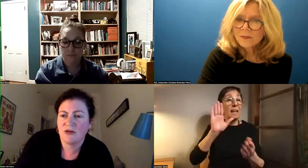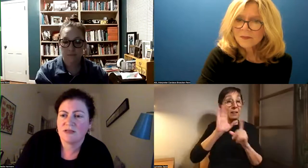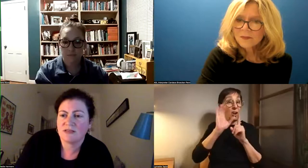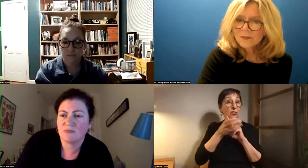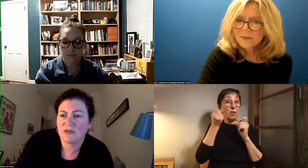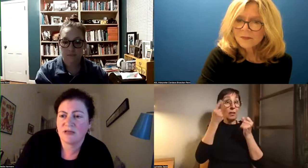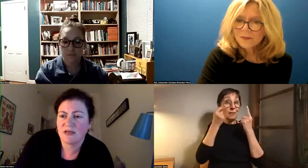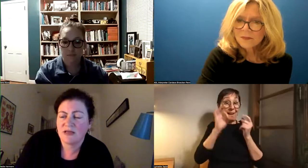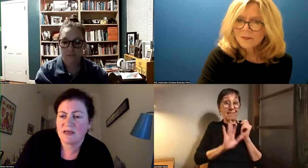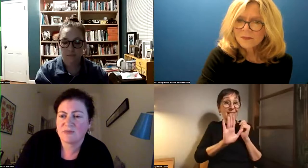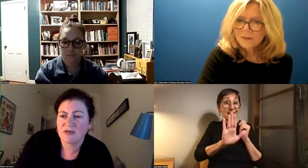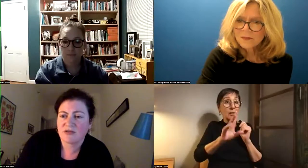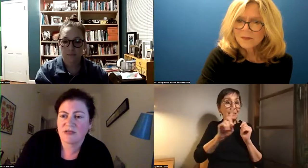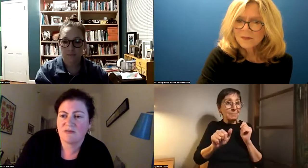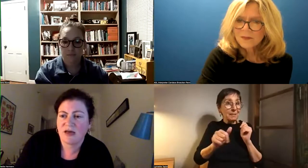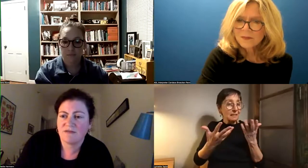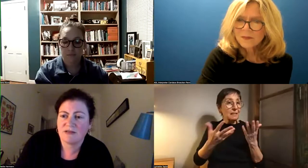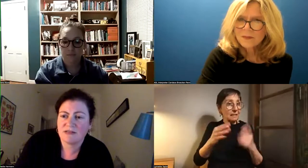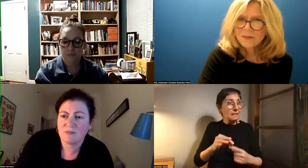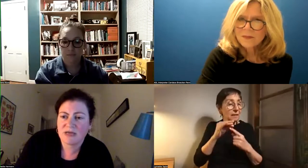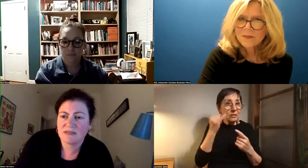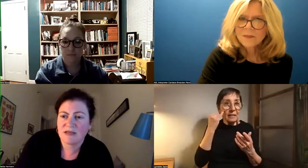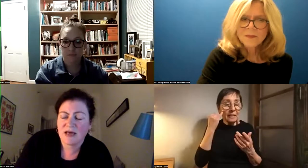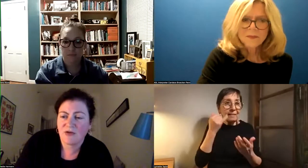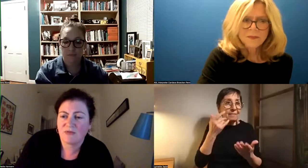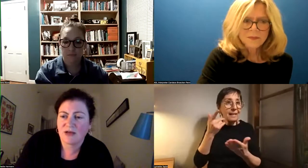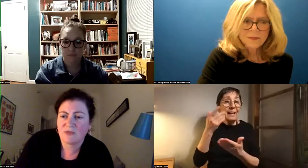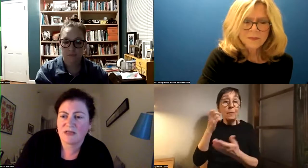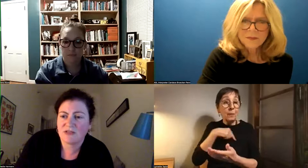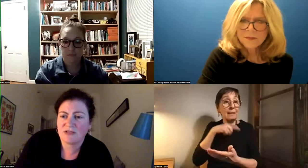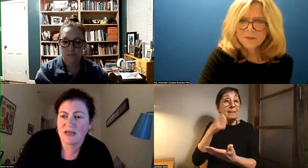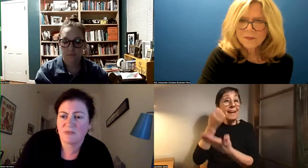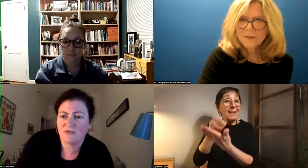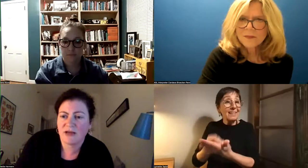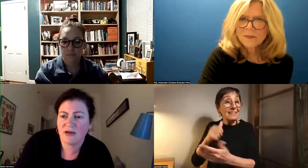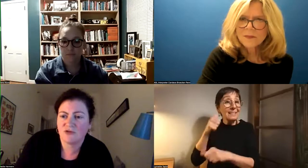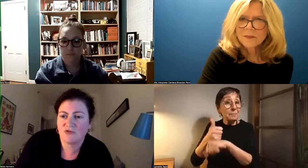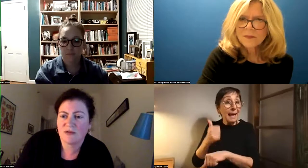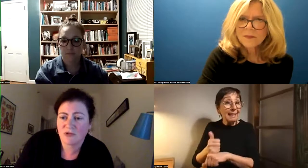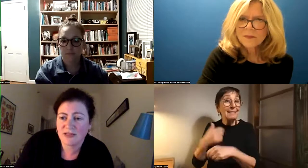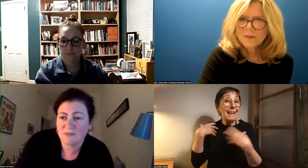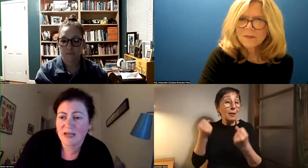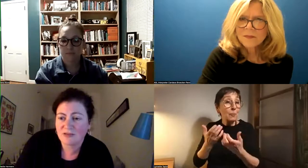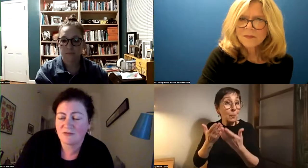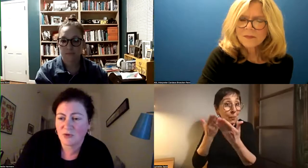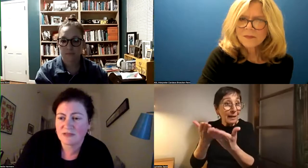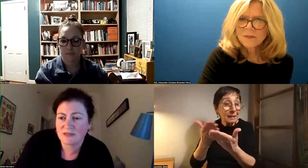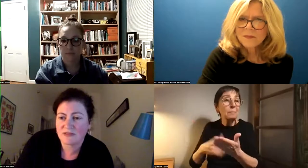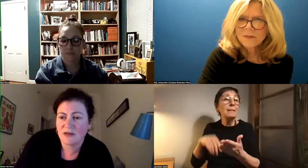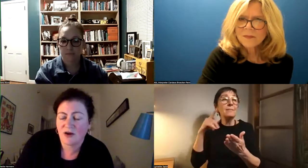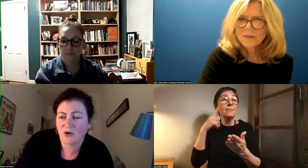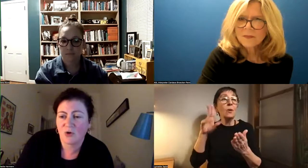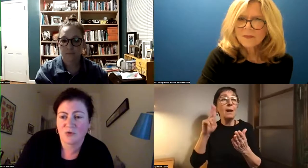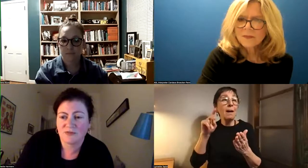particular disability, especially if evidence-based health recommendations and amplifying underrepresented patient